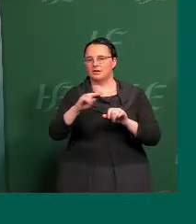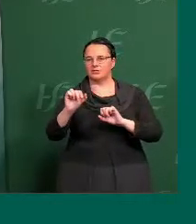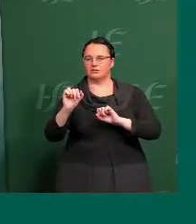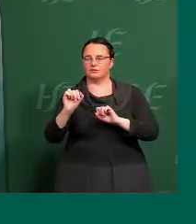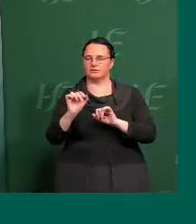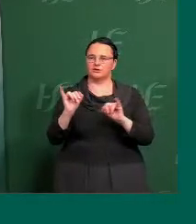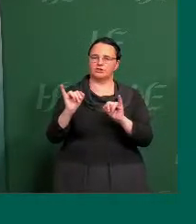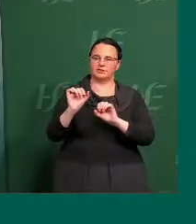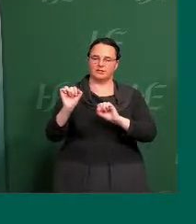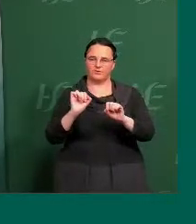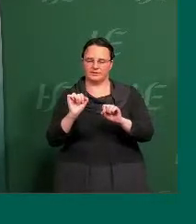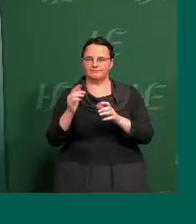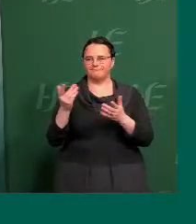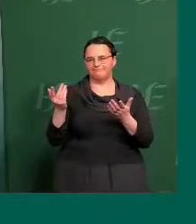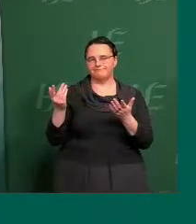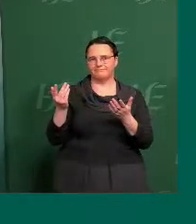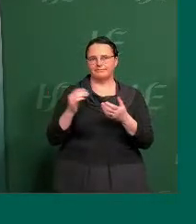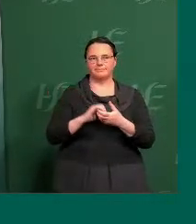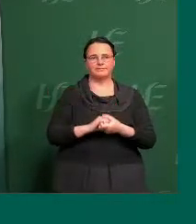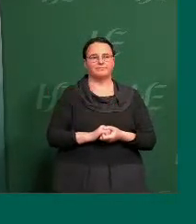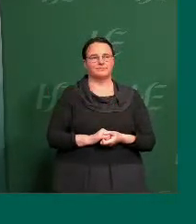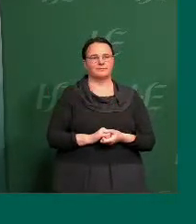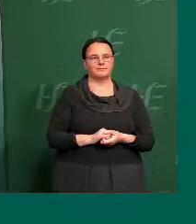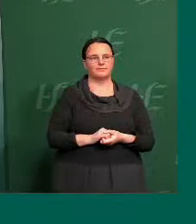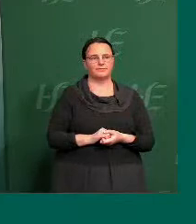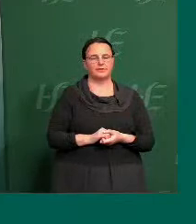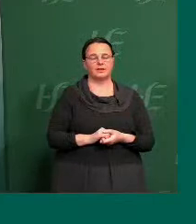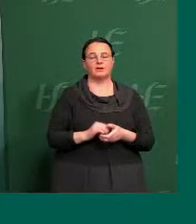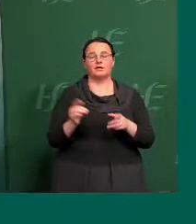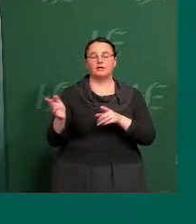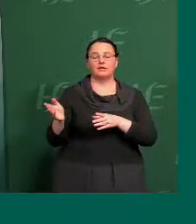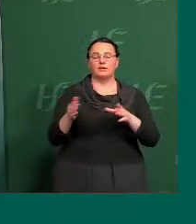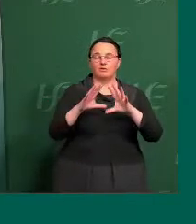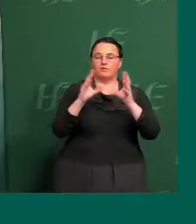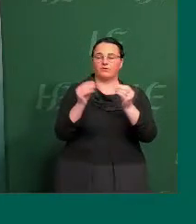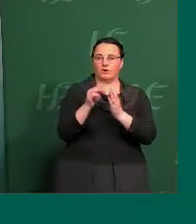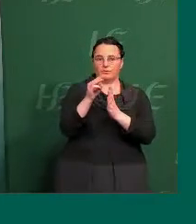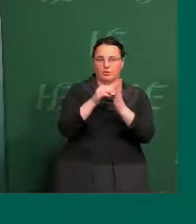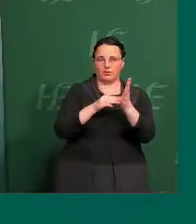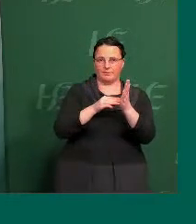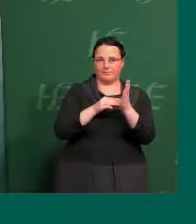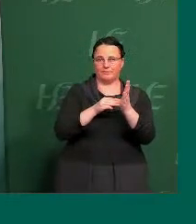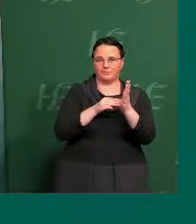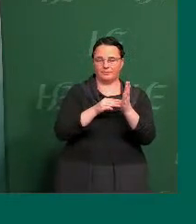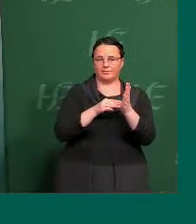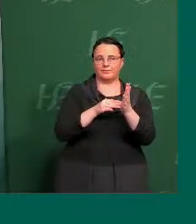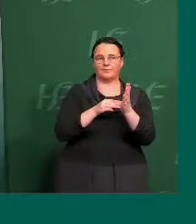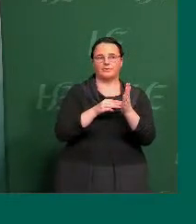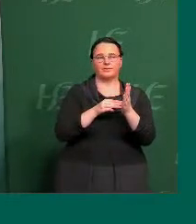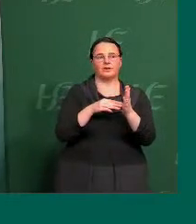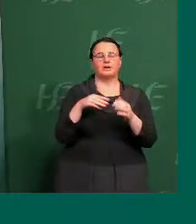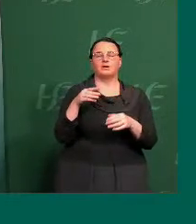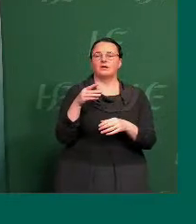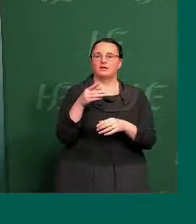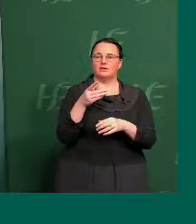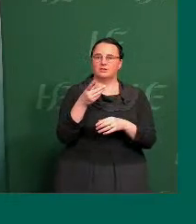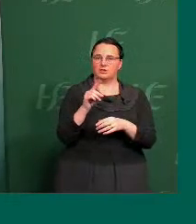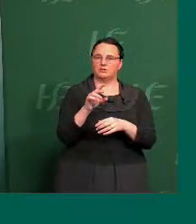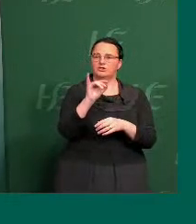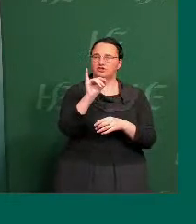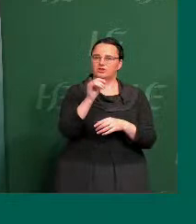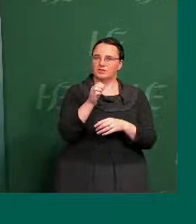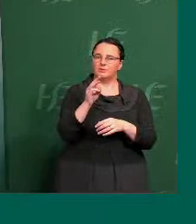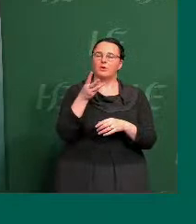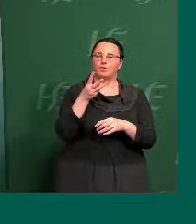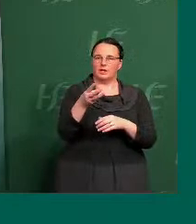they would normally be doing. Just on the programme overall, and Dr Lucy Jessup will give some further details on